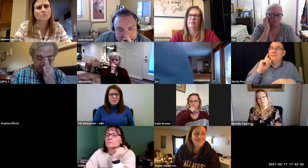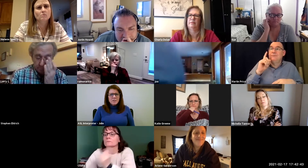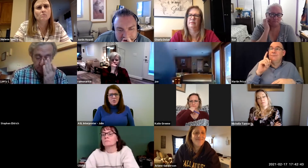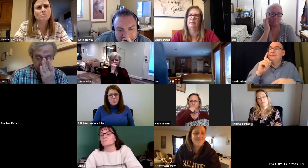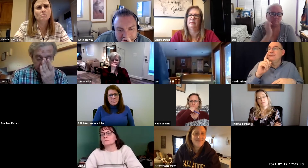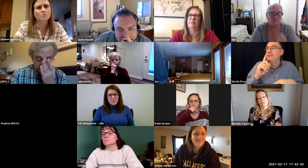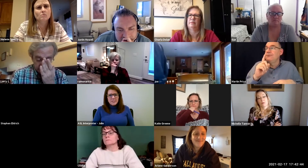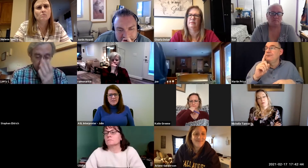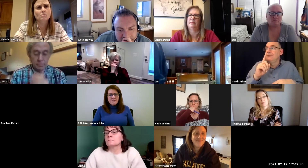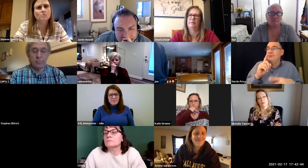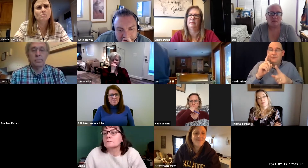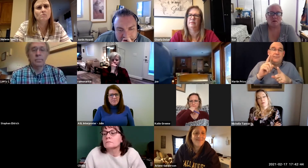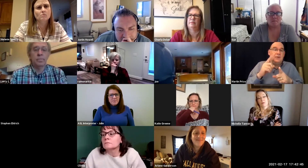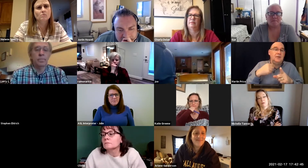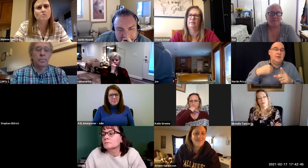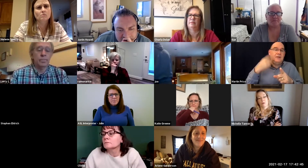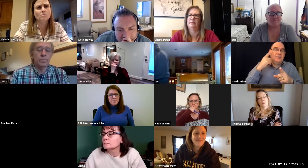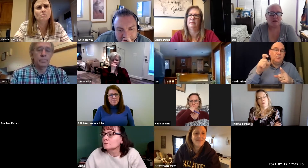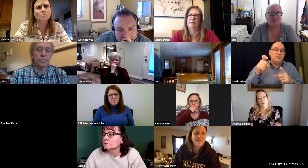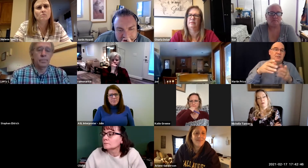telecommunication equipment for the deaf.